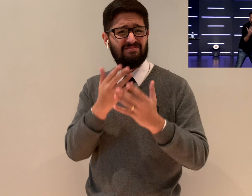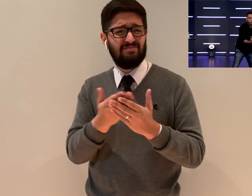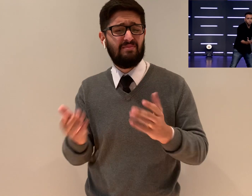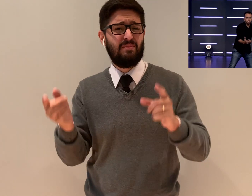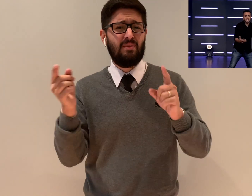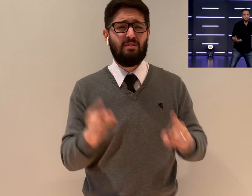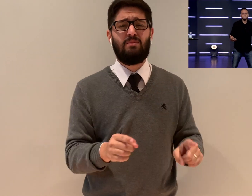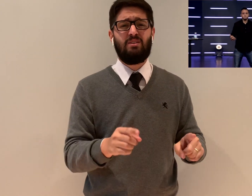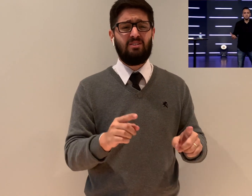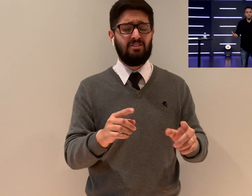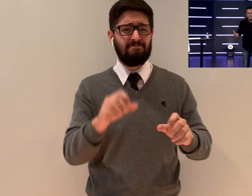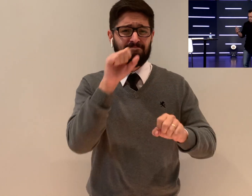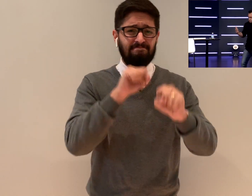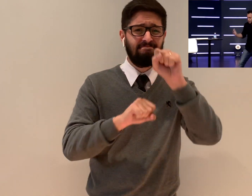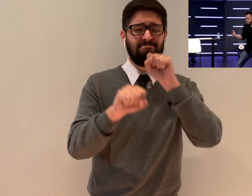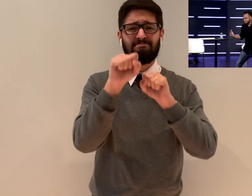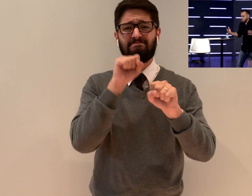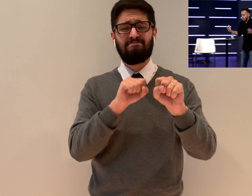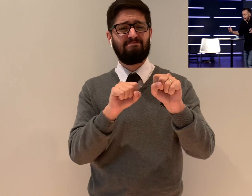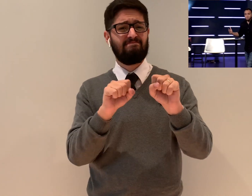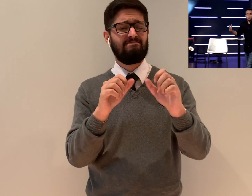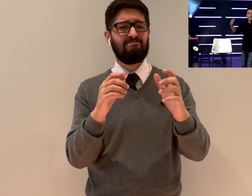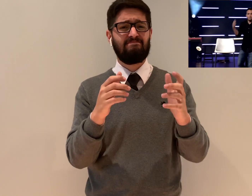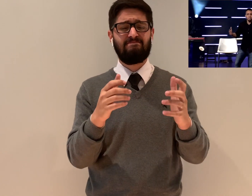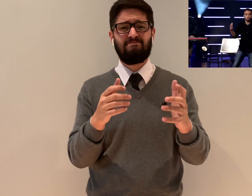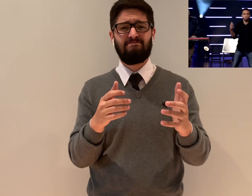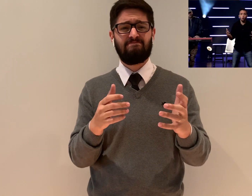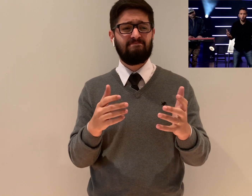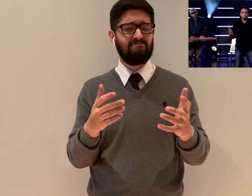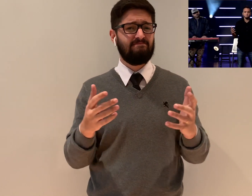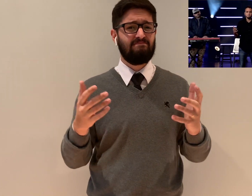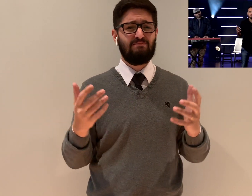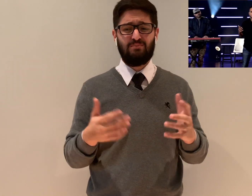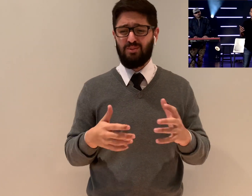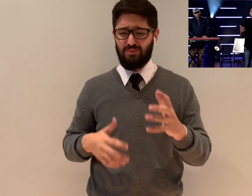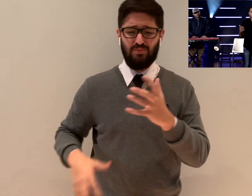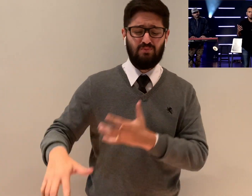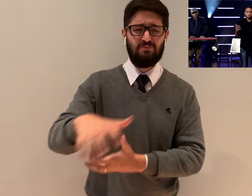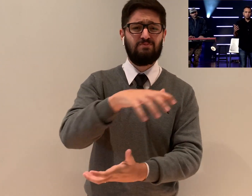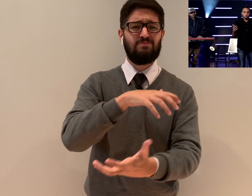of adversity, in the midst of a heavy storm,